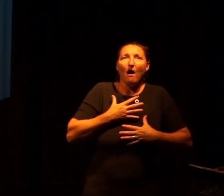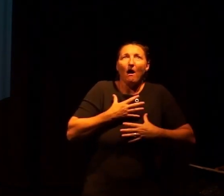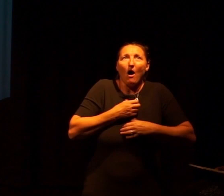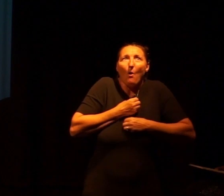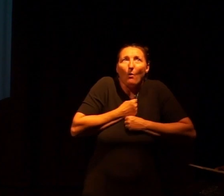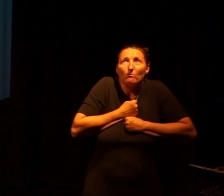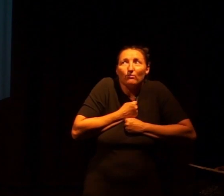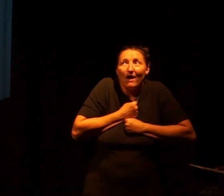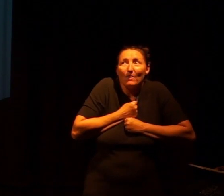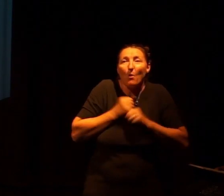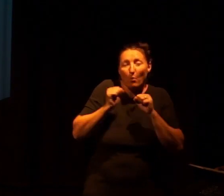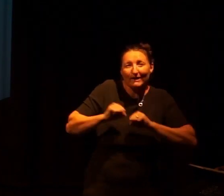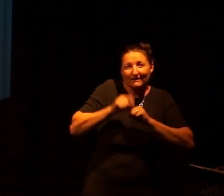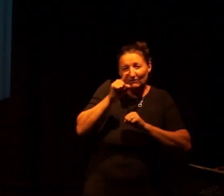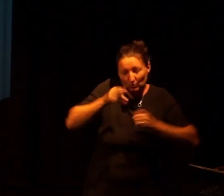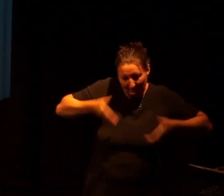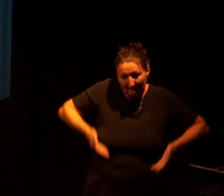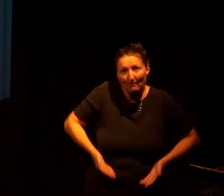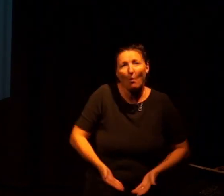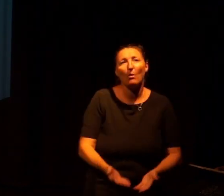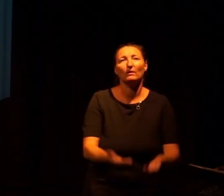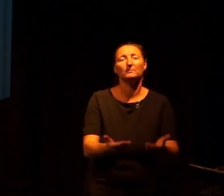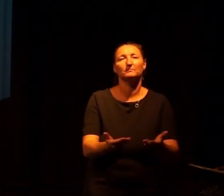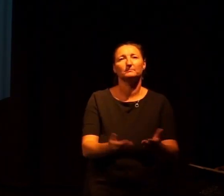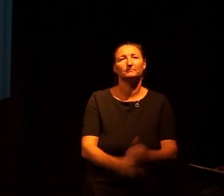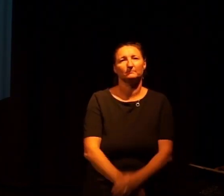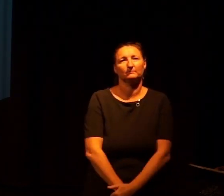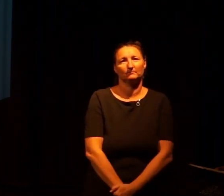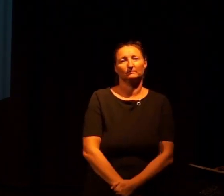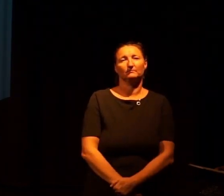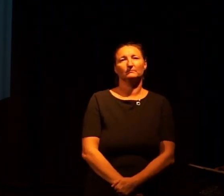breath, waiting for you to be reborn.